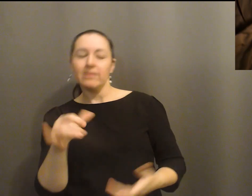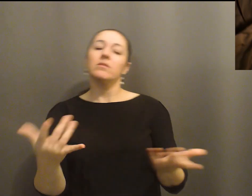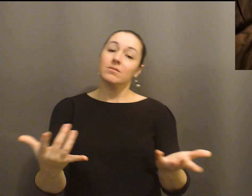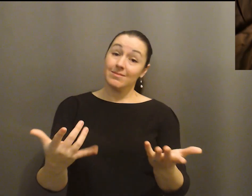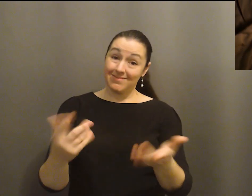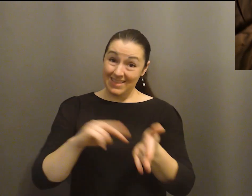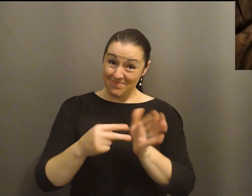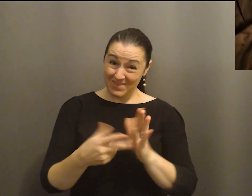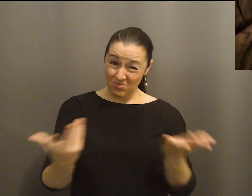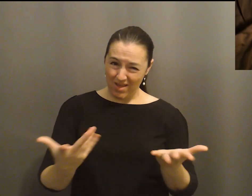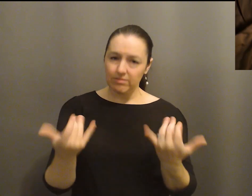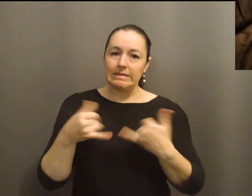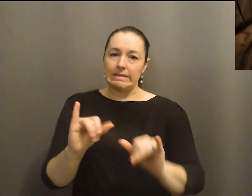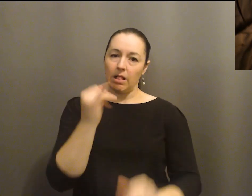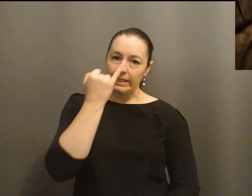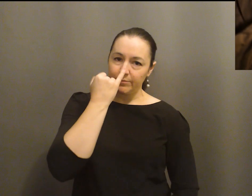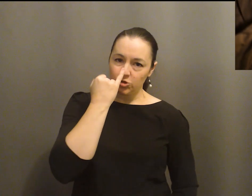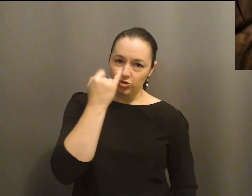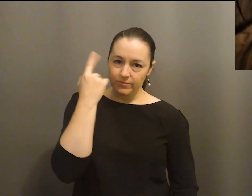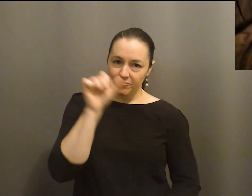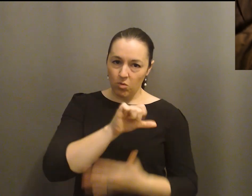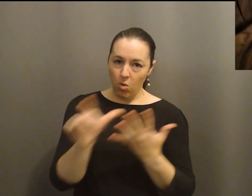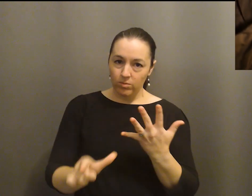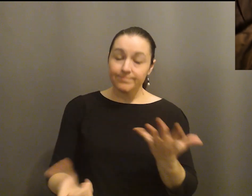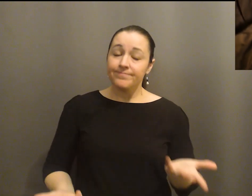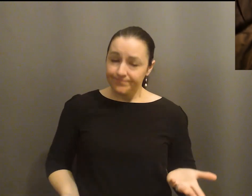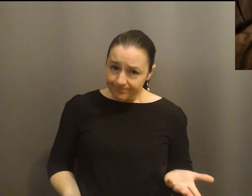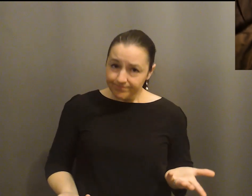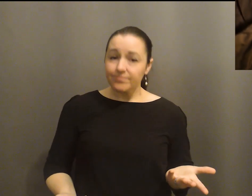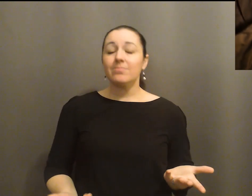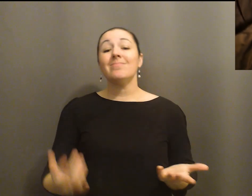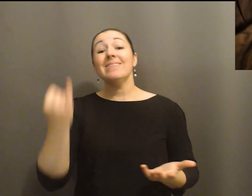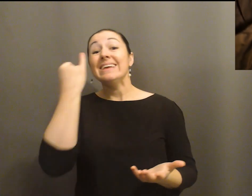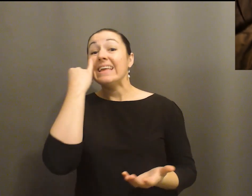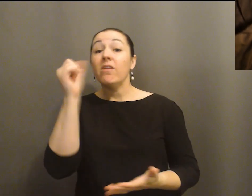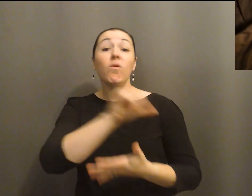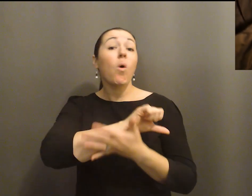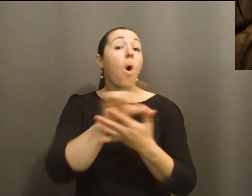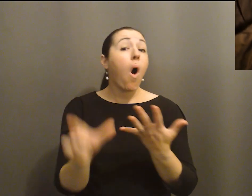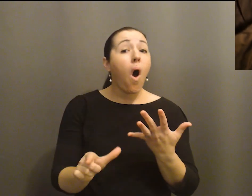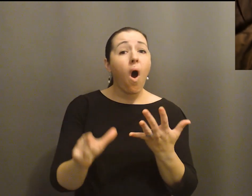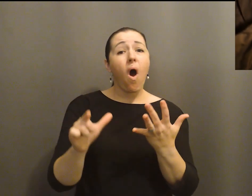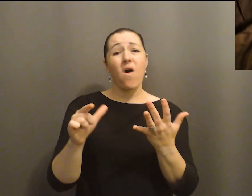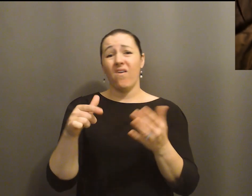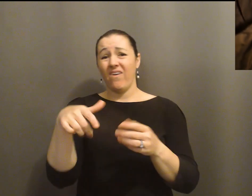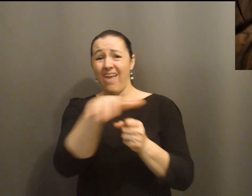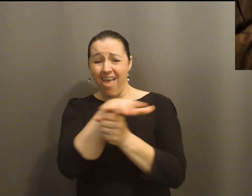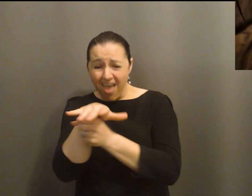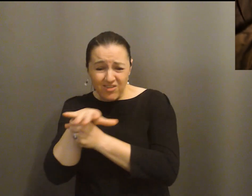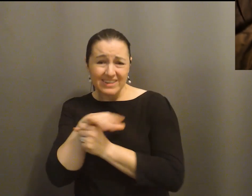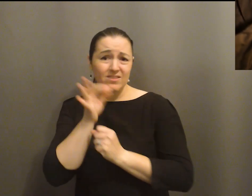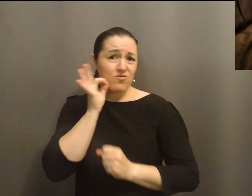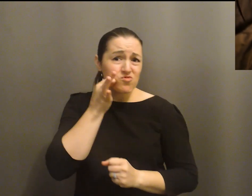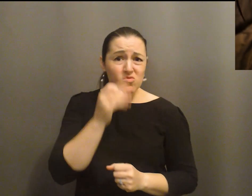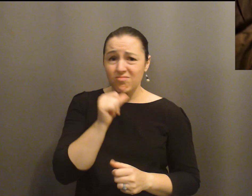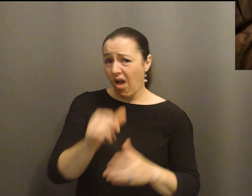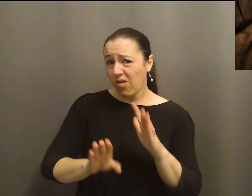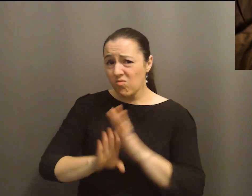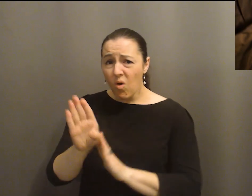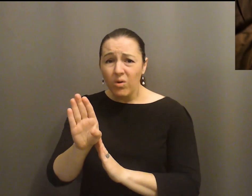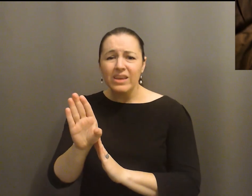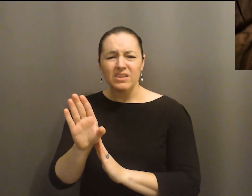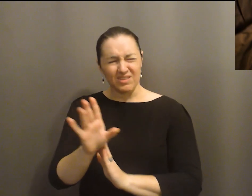still Immature And here's the hard Truth that we need To own today If all facets Of the fruit Aren't growing In our life